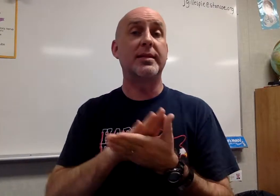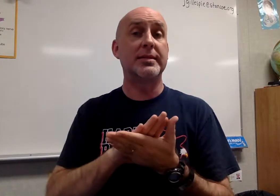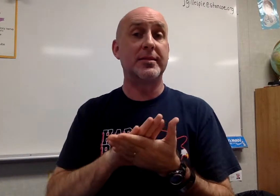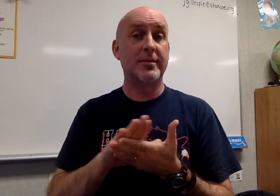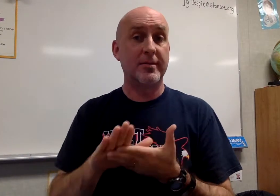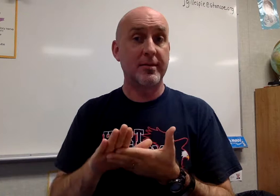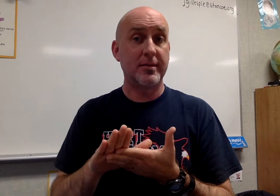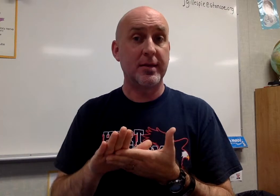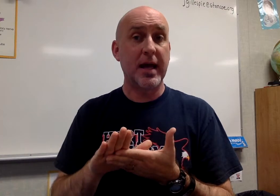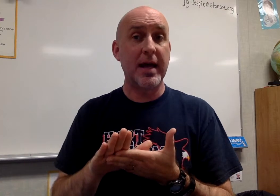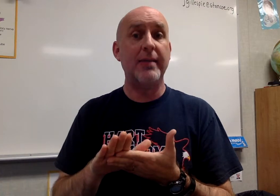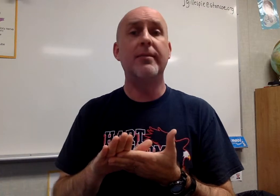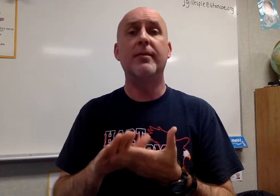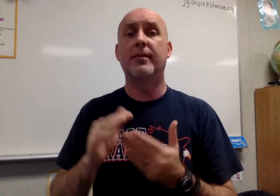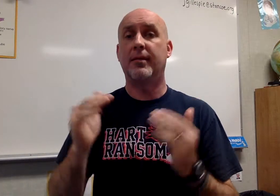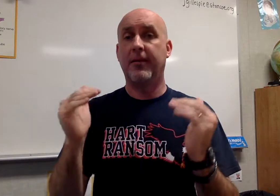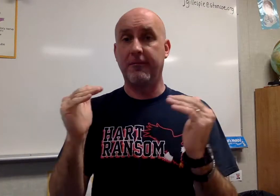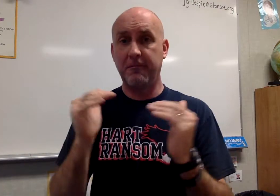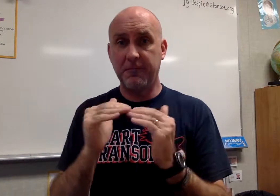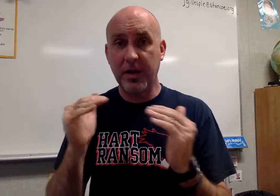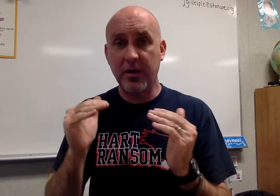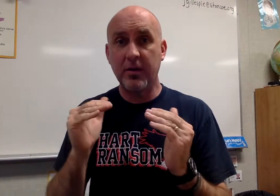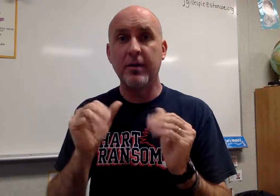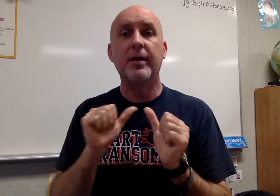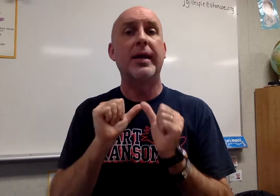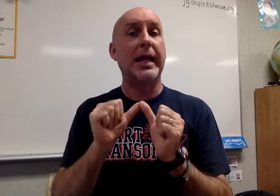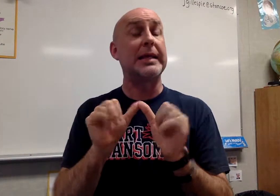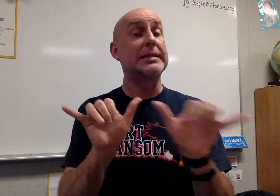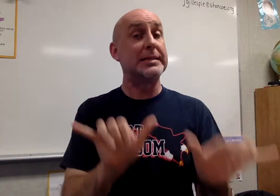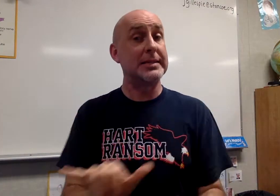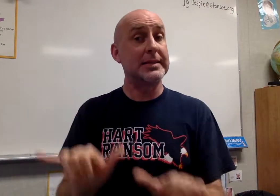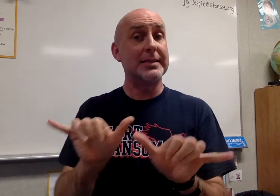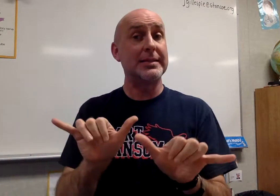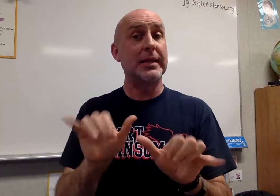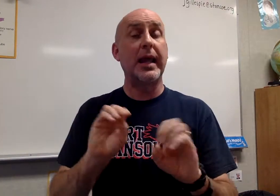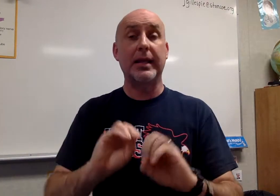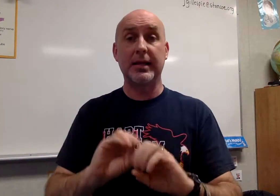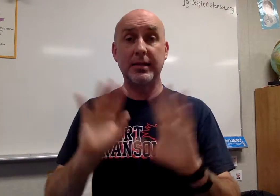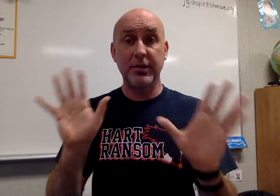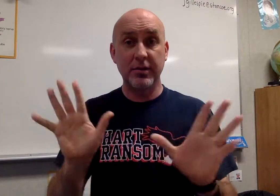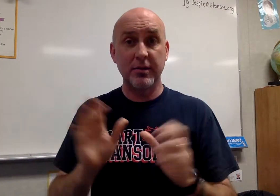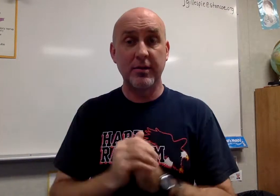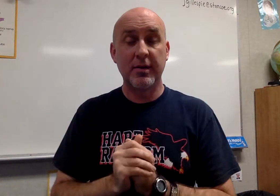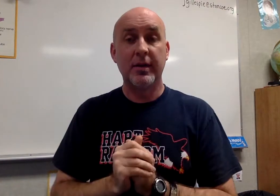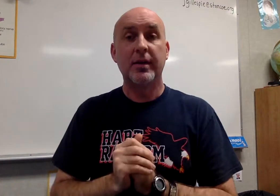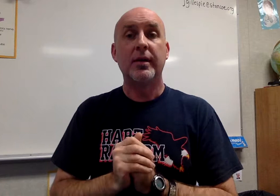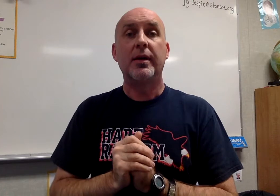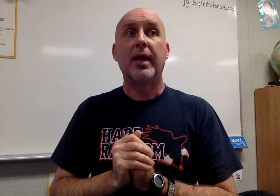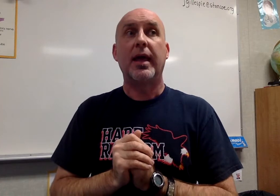that's kind and fair and consistent and clear.